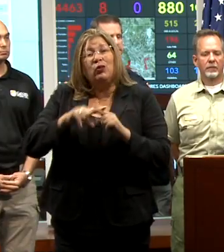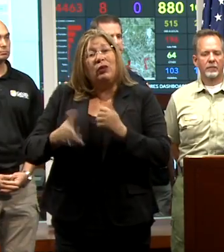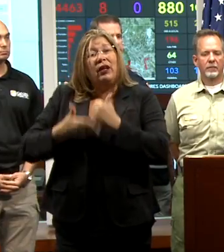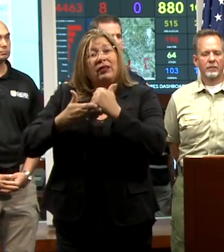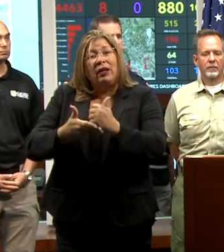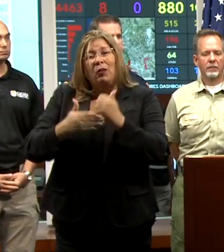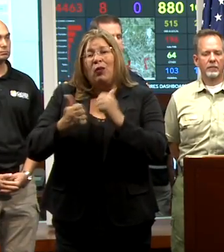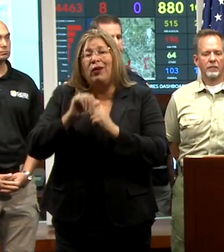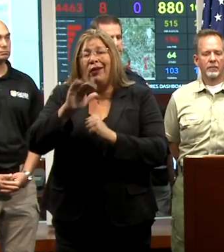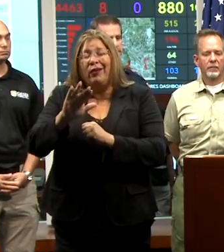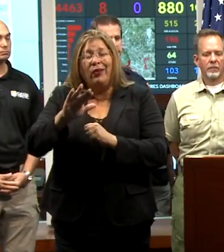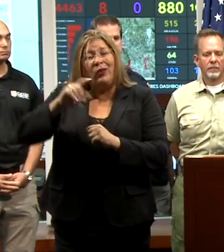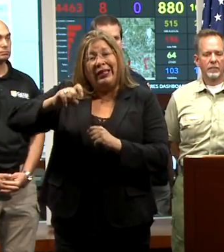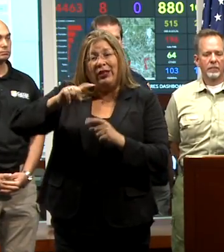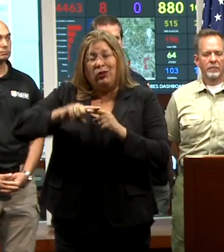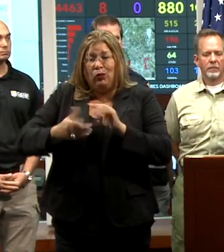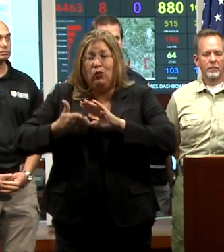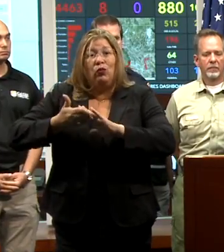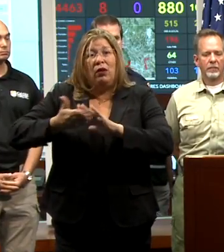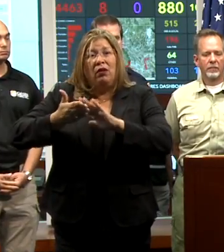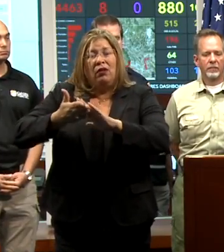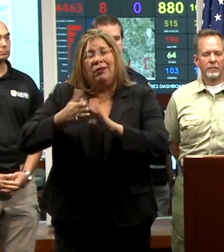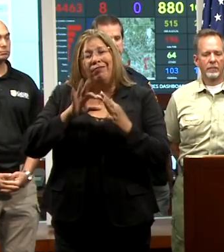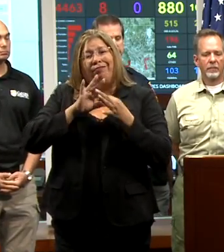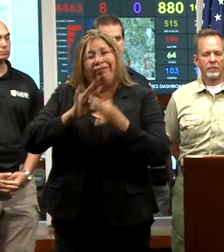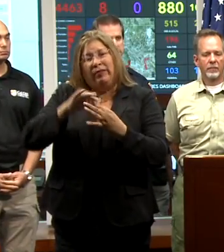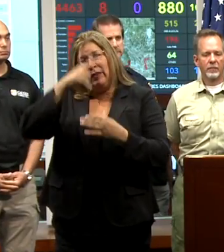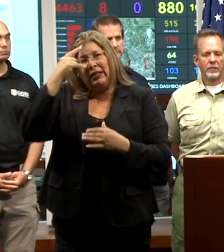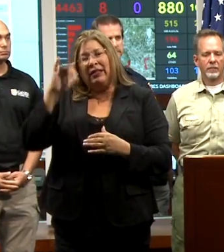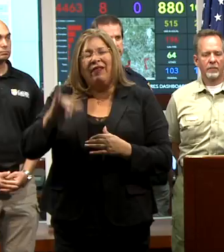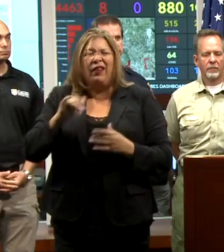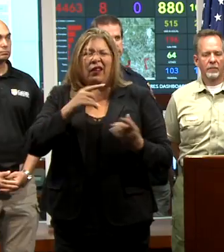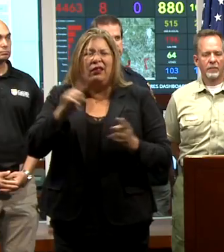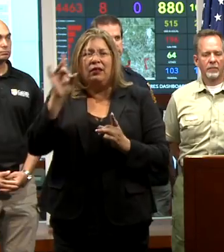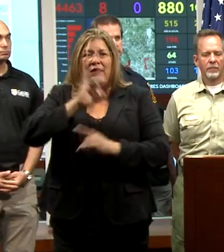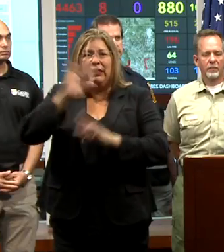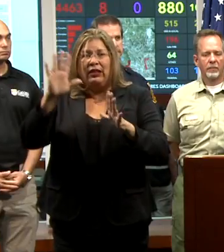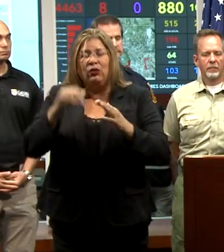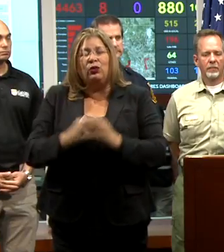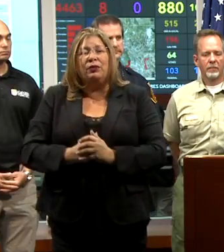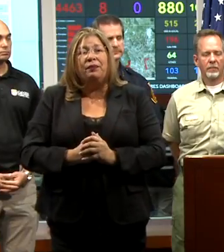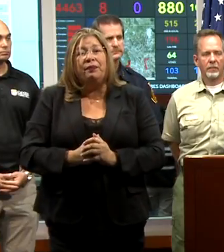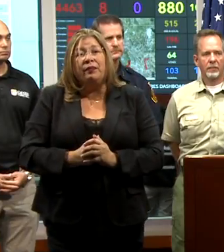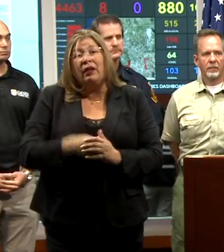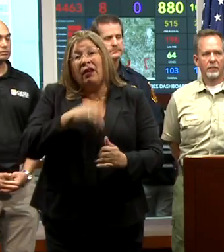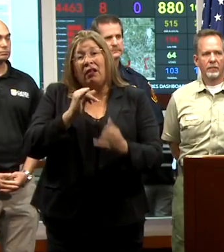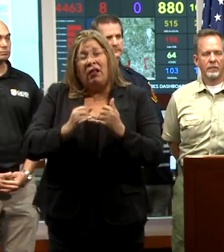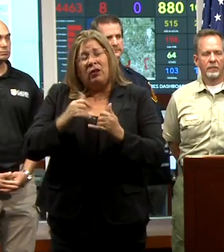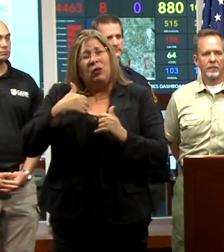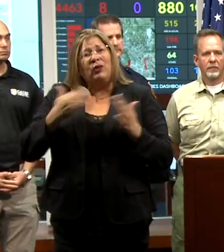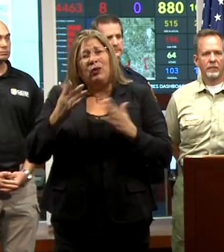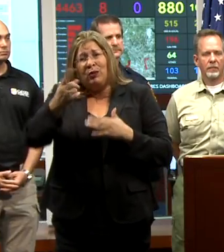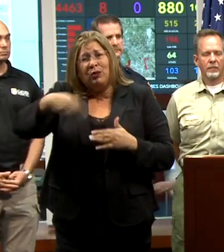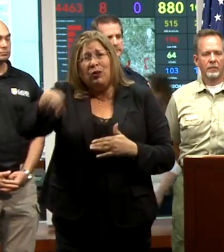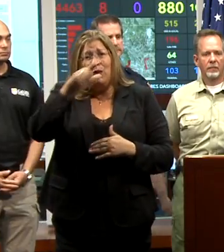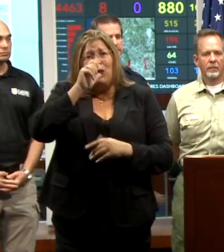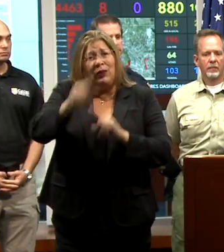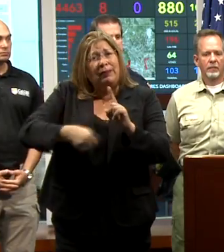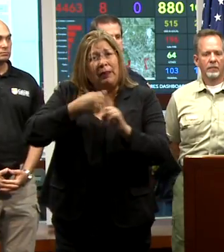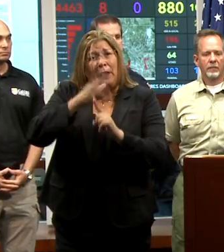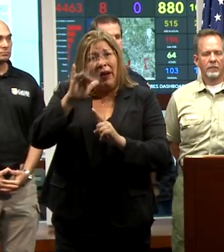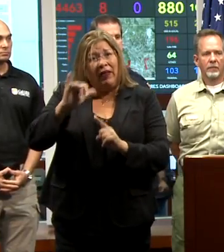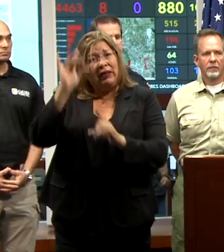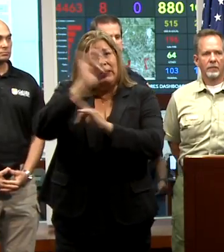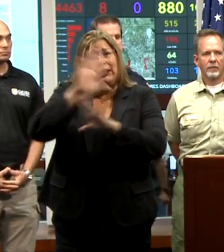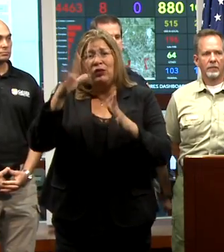working capital needs as a direct result of the disaster. Lastly, we would encourage those affected by the disaster